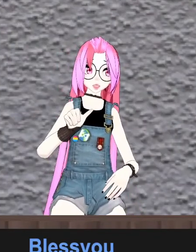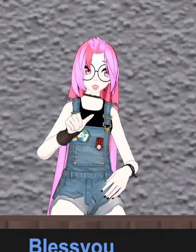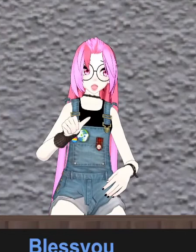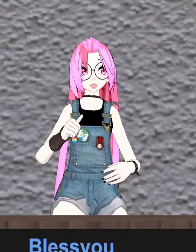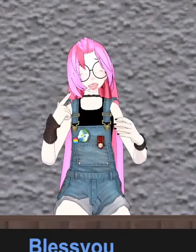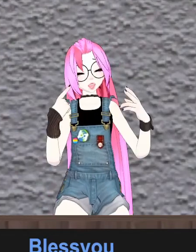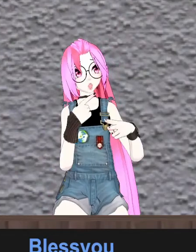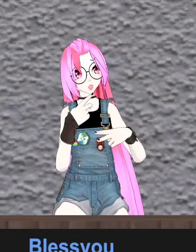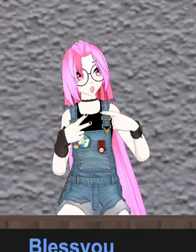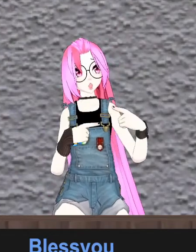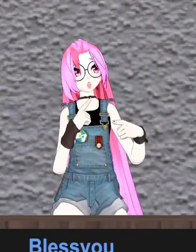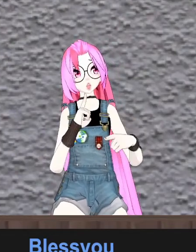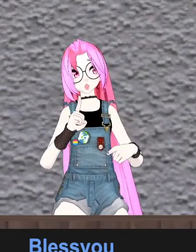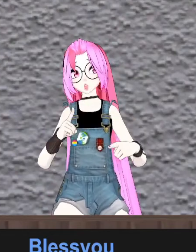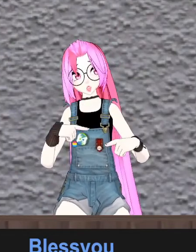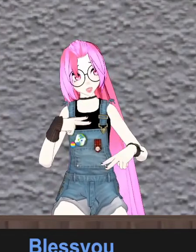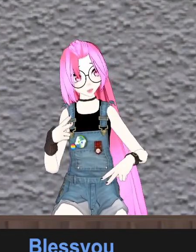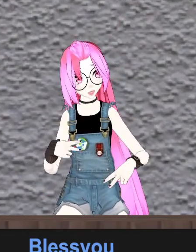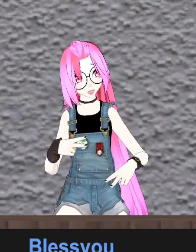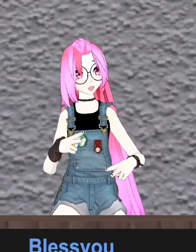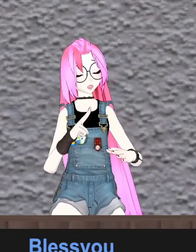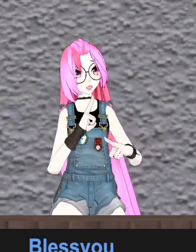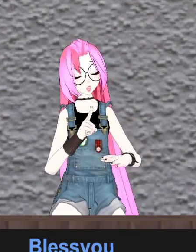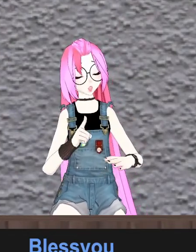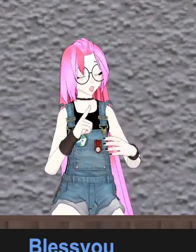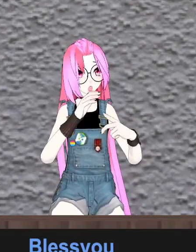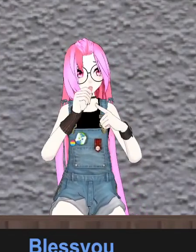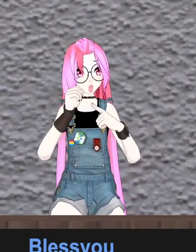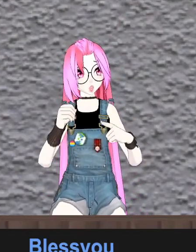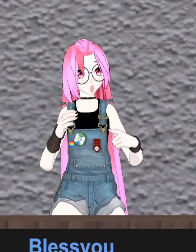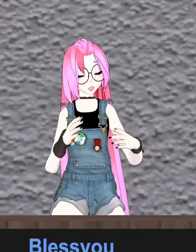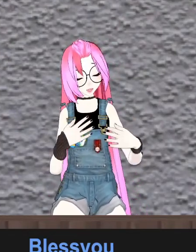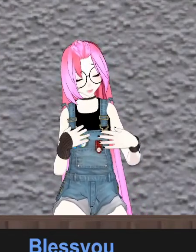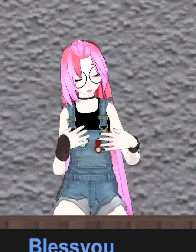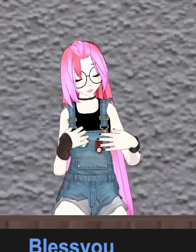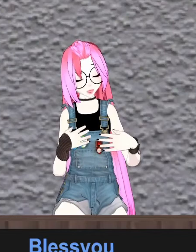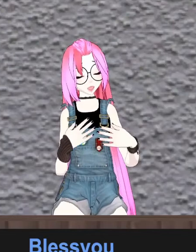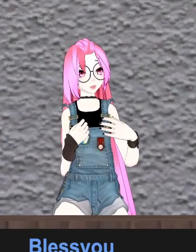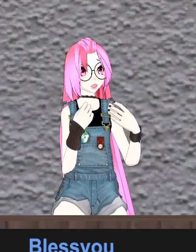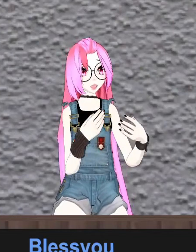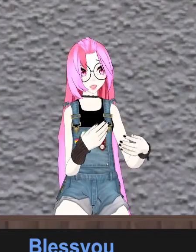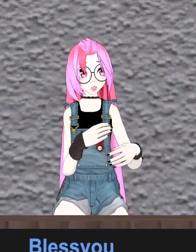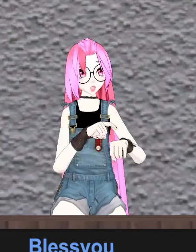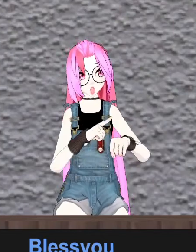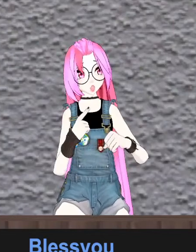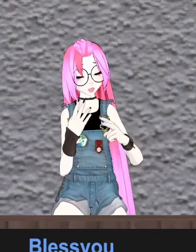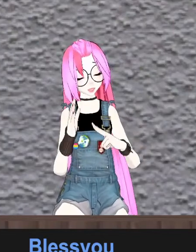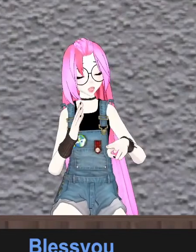thing. Sign names are very personal. It's very special, and it's something that should be given over time and with trust,